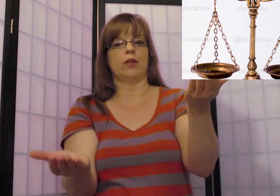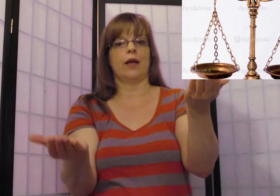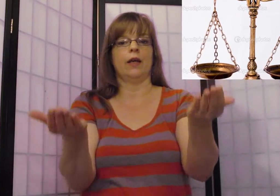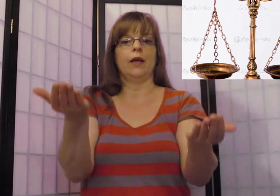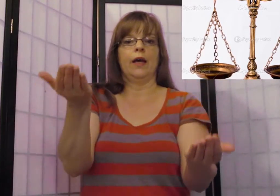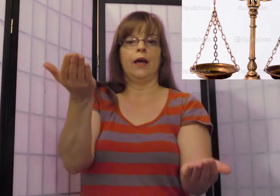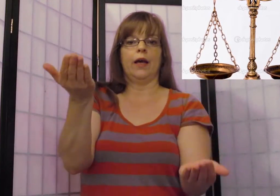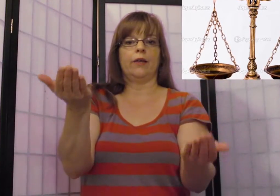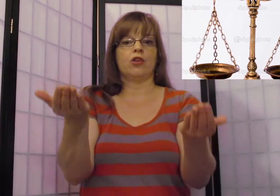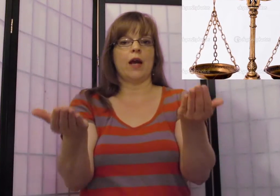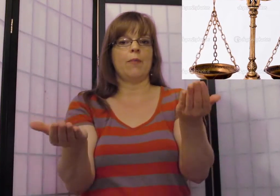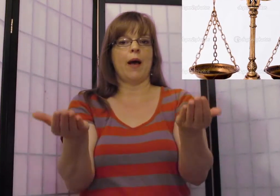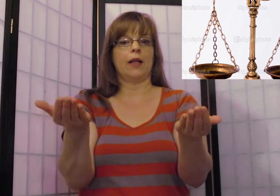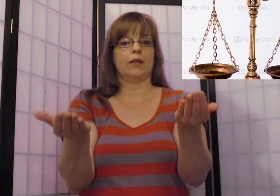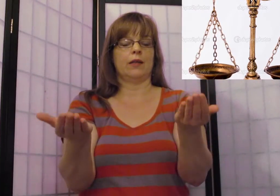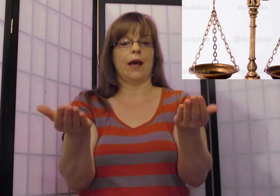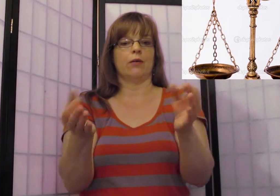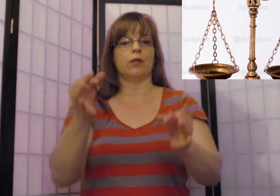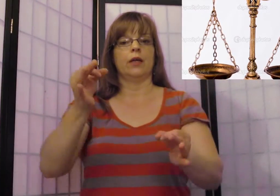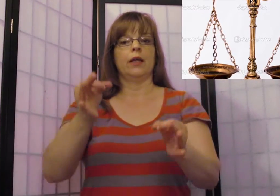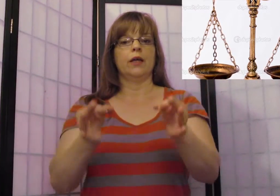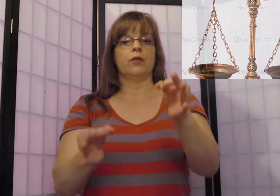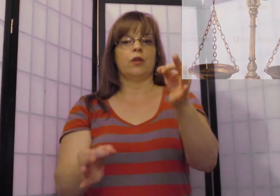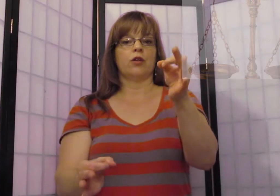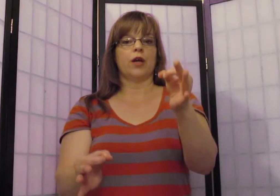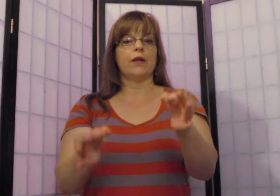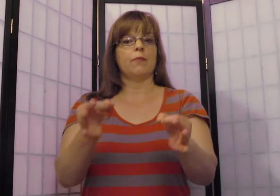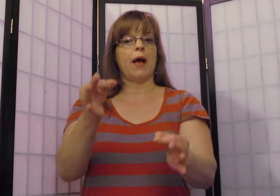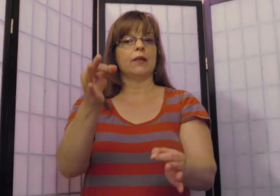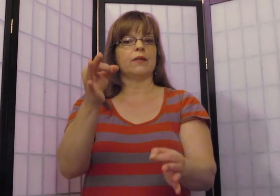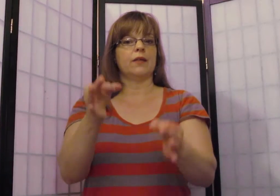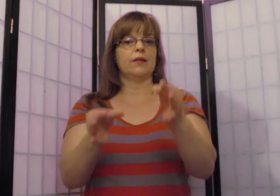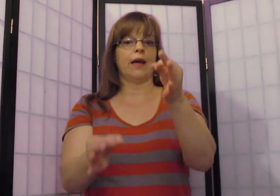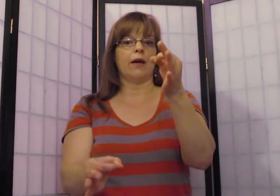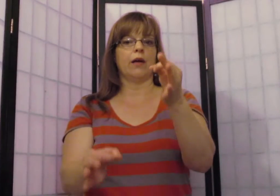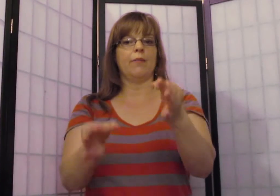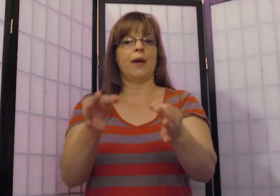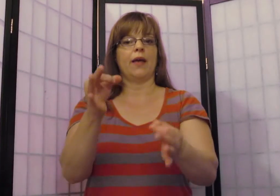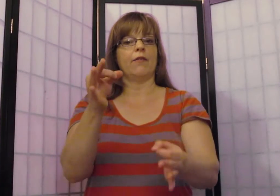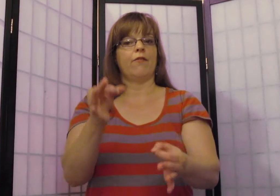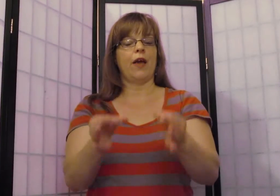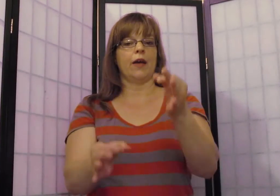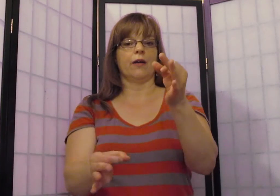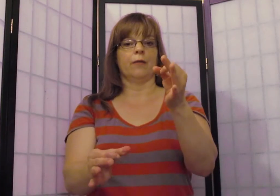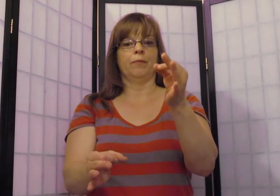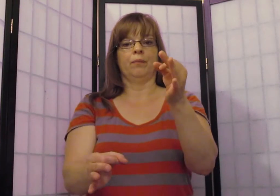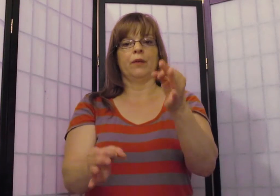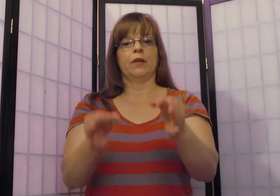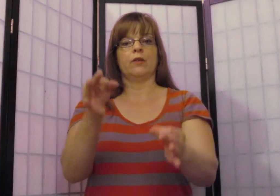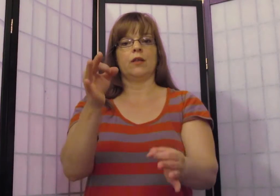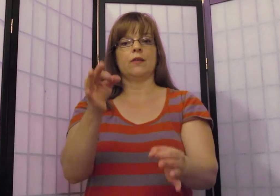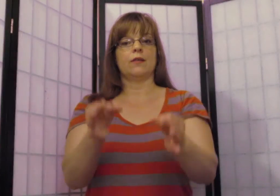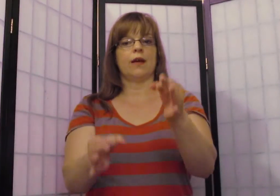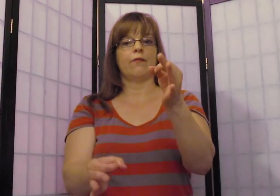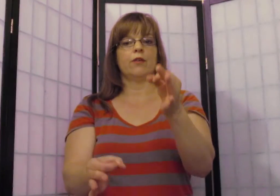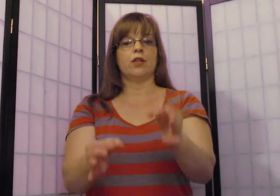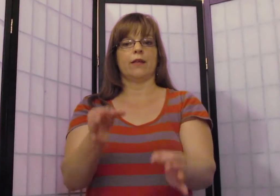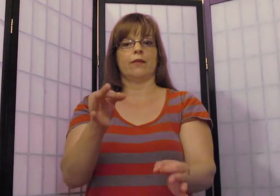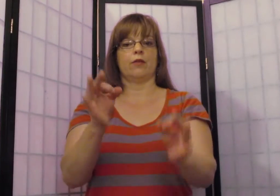side and try to balance it out. So they're trying to balance things out and make it fair. So this is a sign for justice.